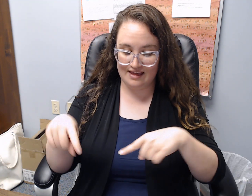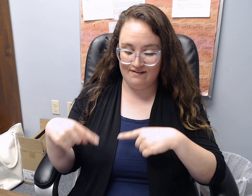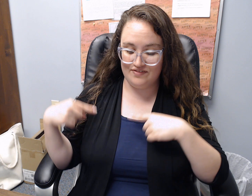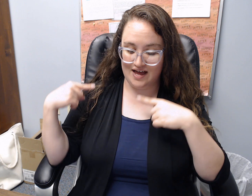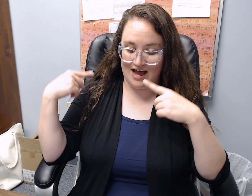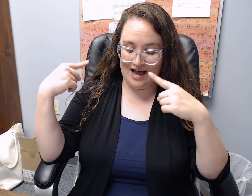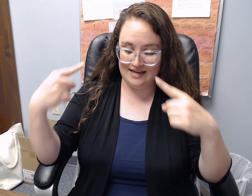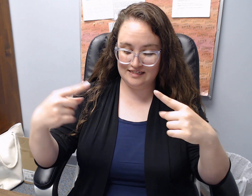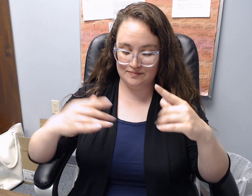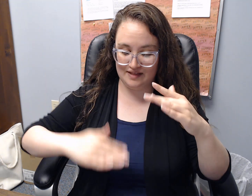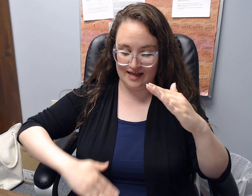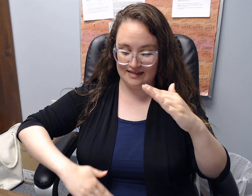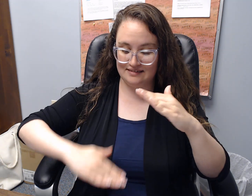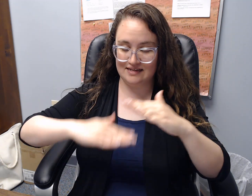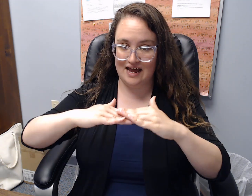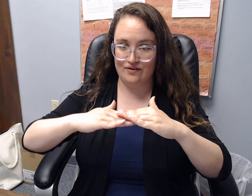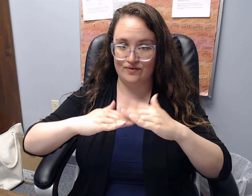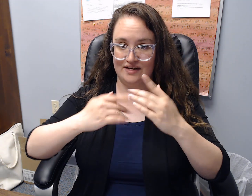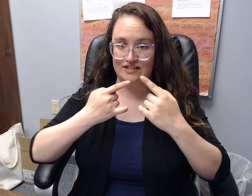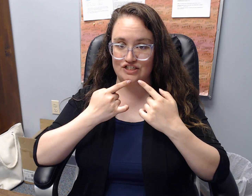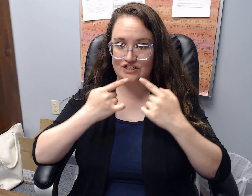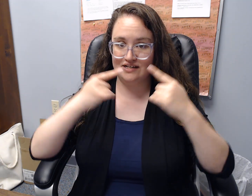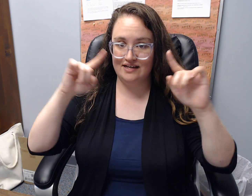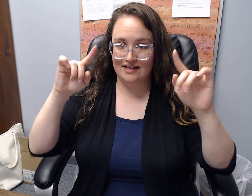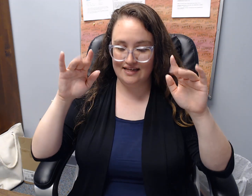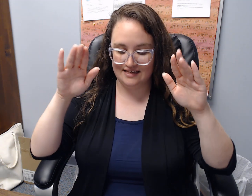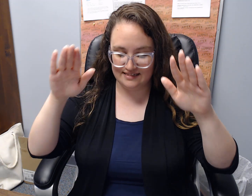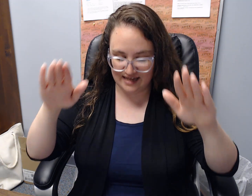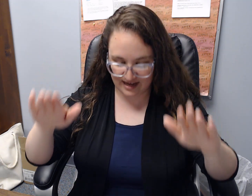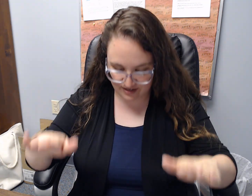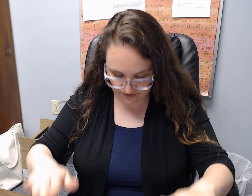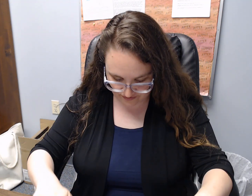If the highest place I reach is at your feet,